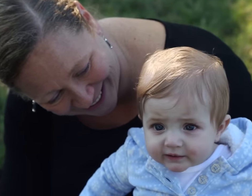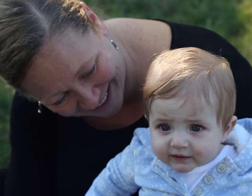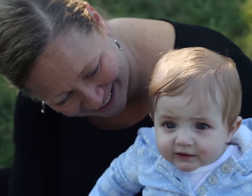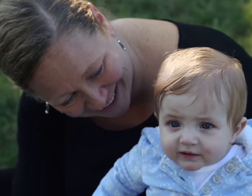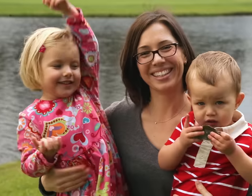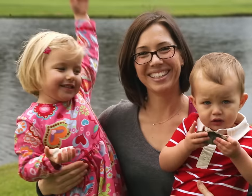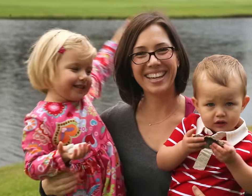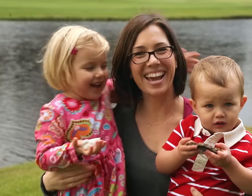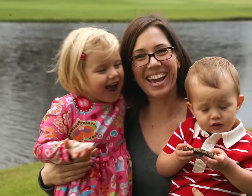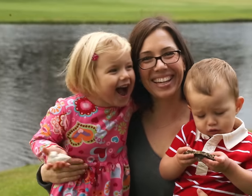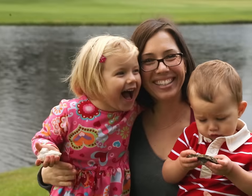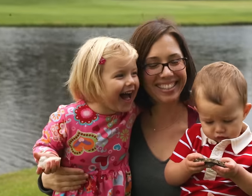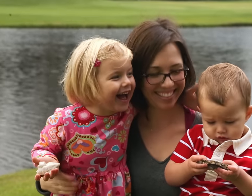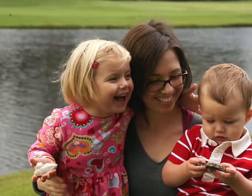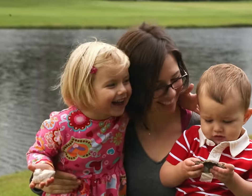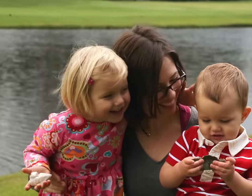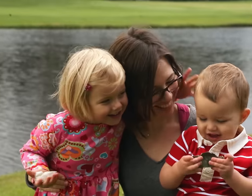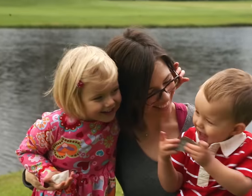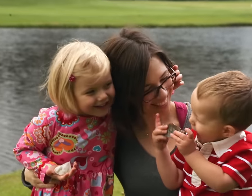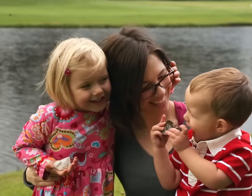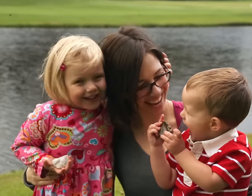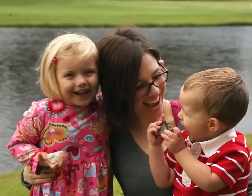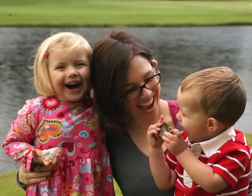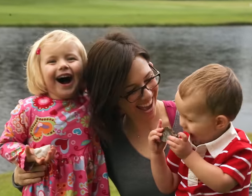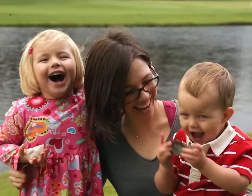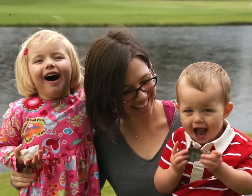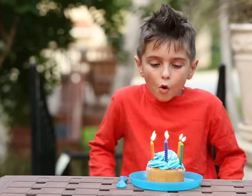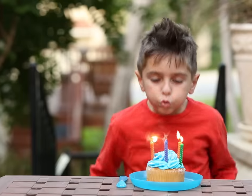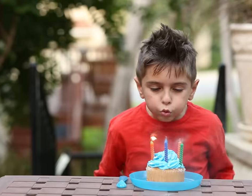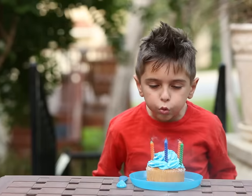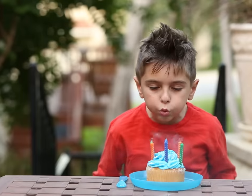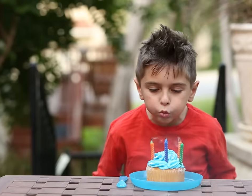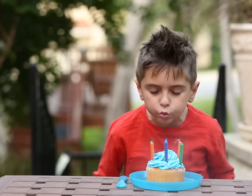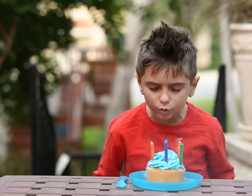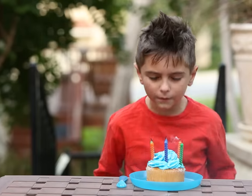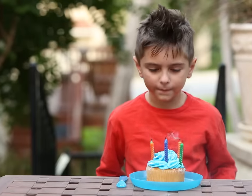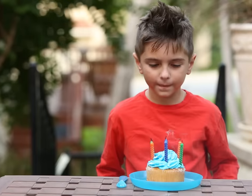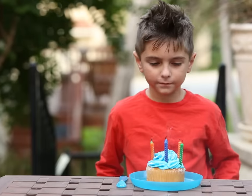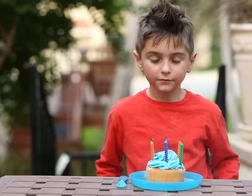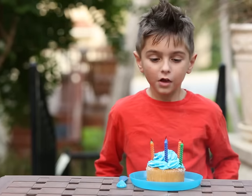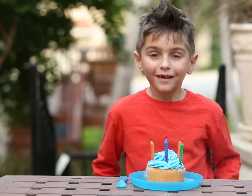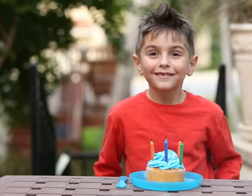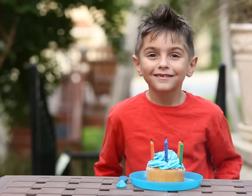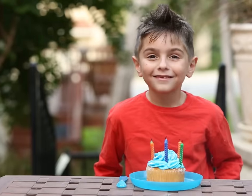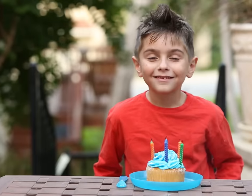Every day I watch you grow Another year is